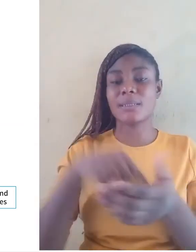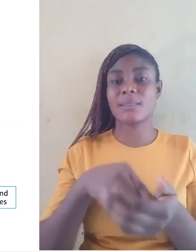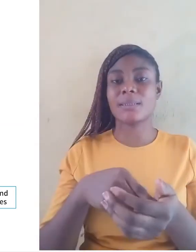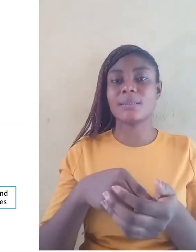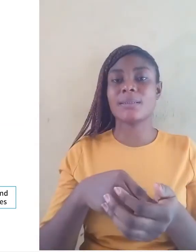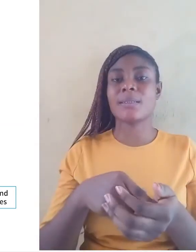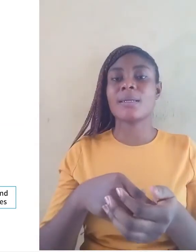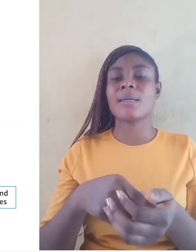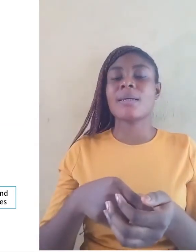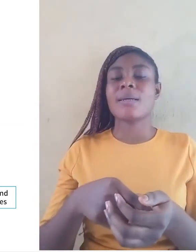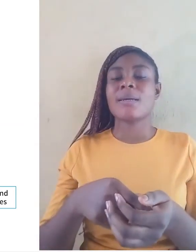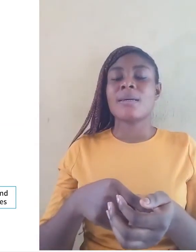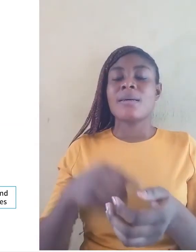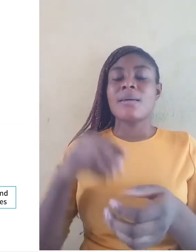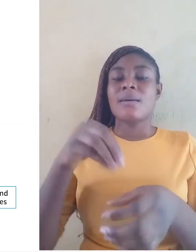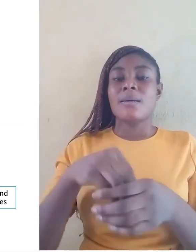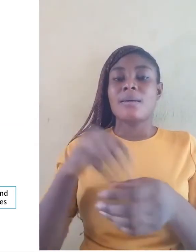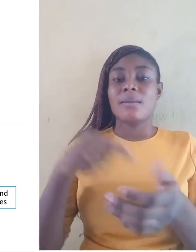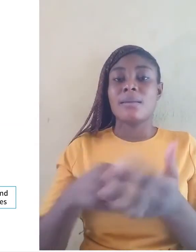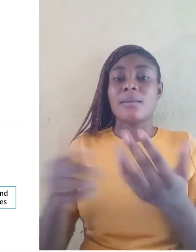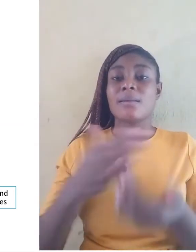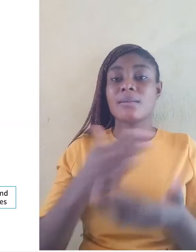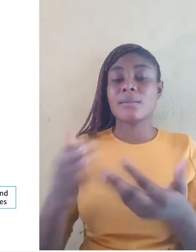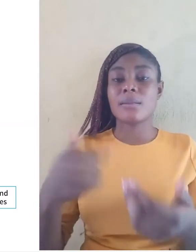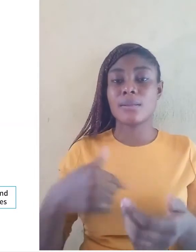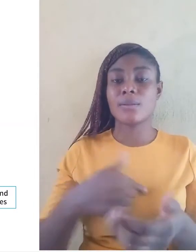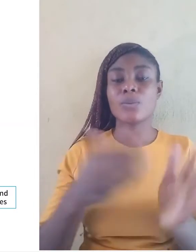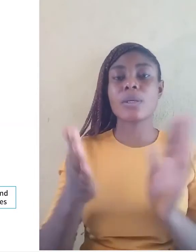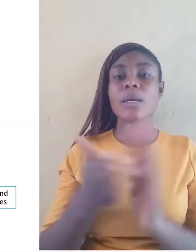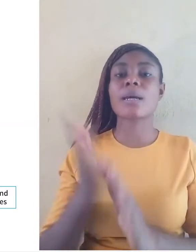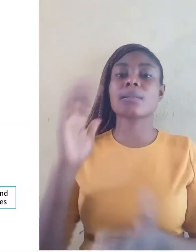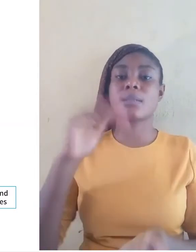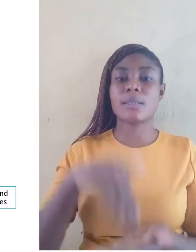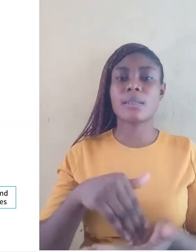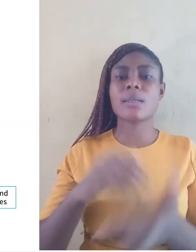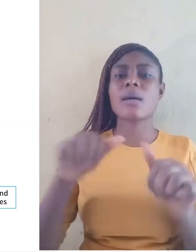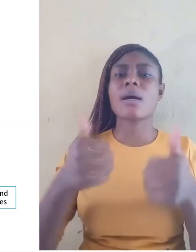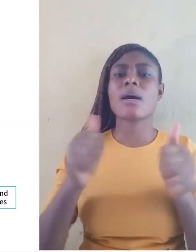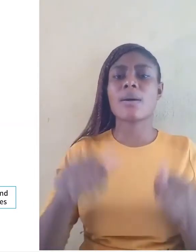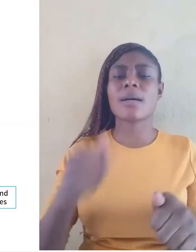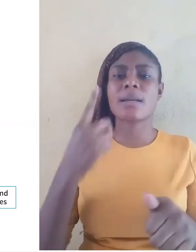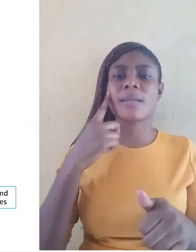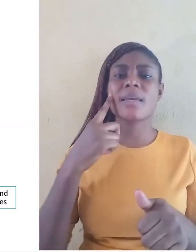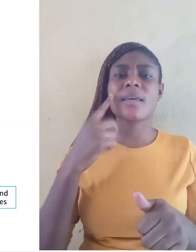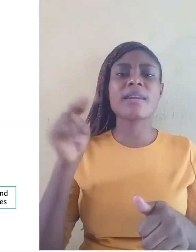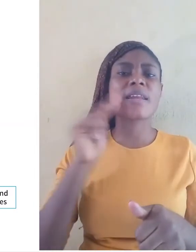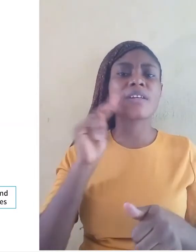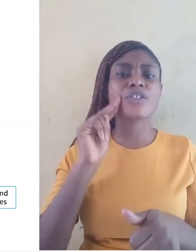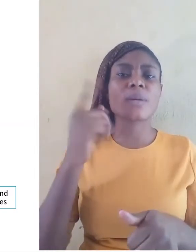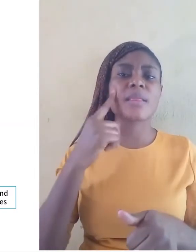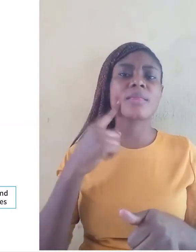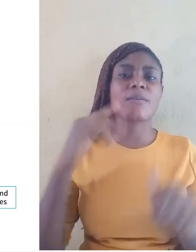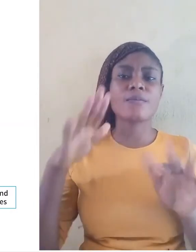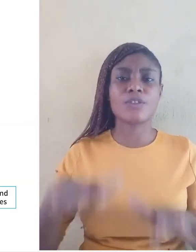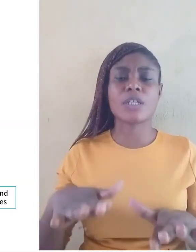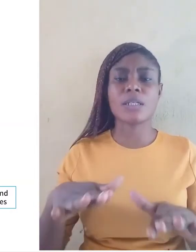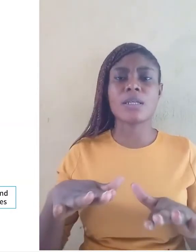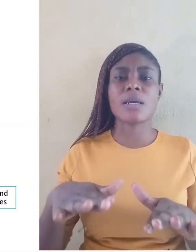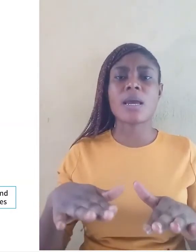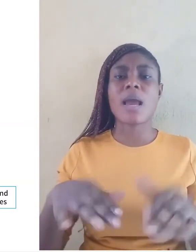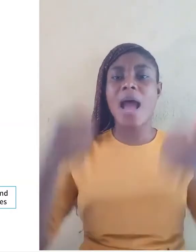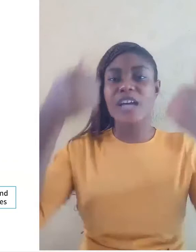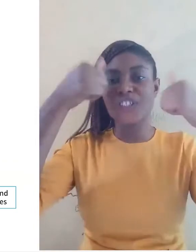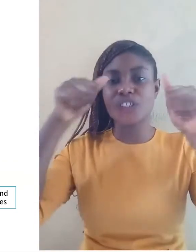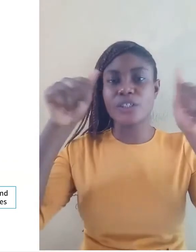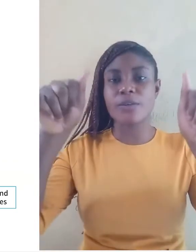literacy? So in this case, we tend to ask again, how does a Nigerian deaf child achieve